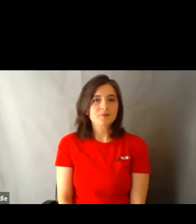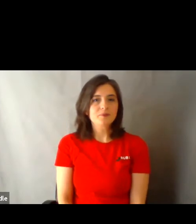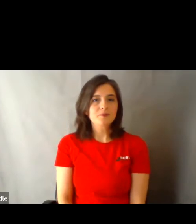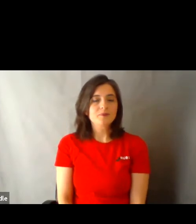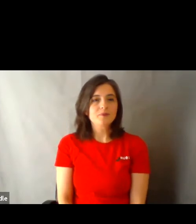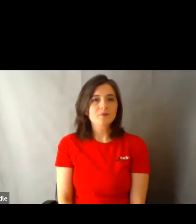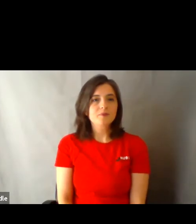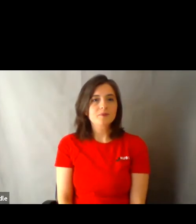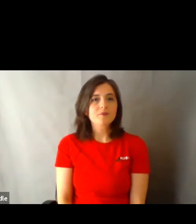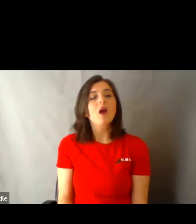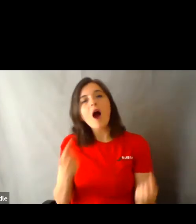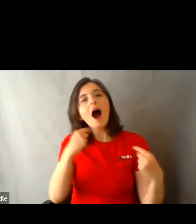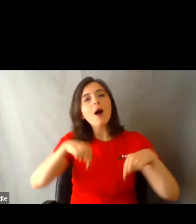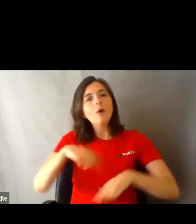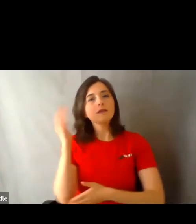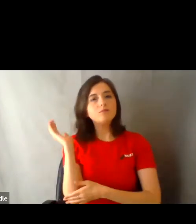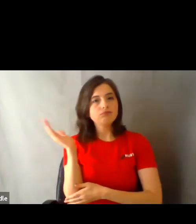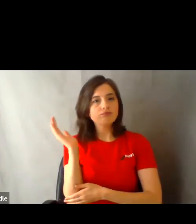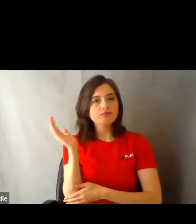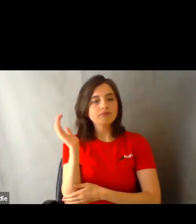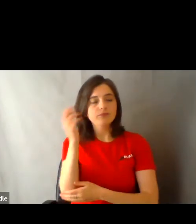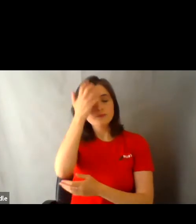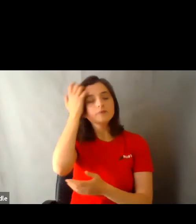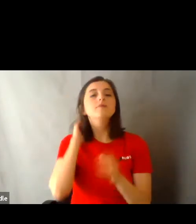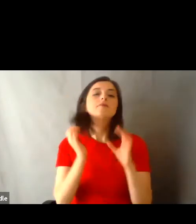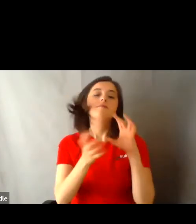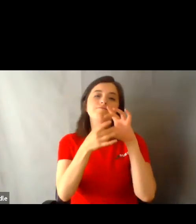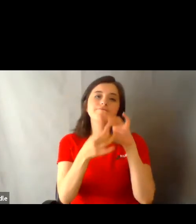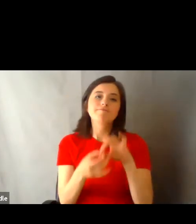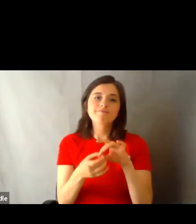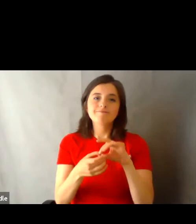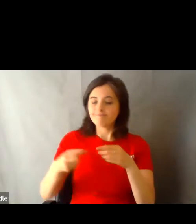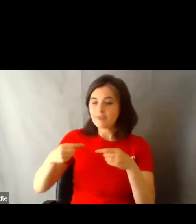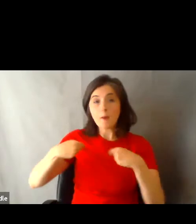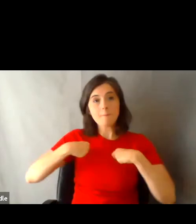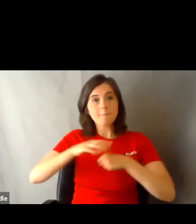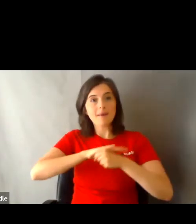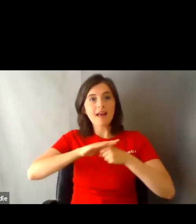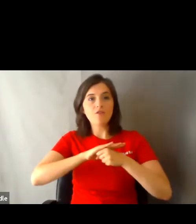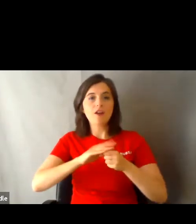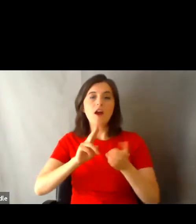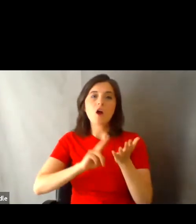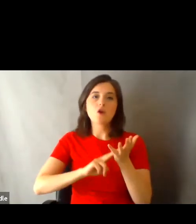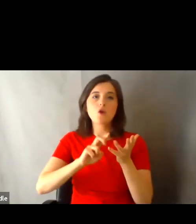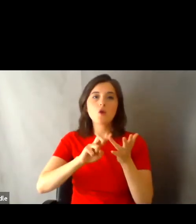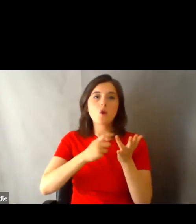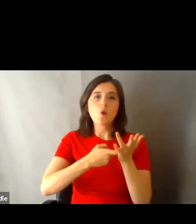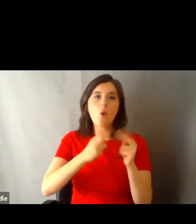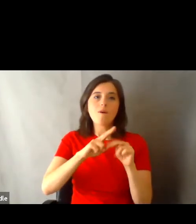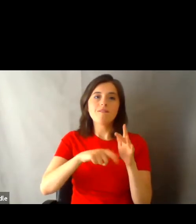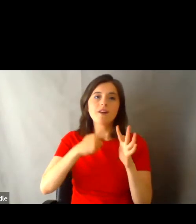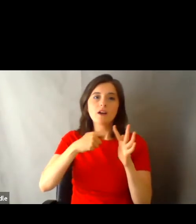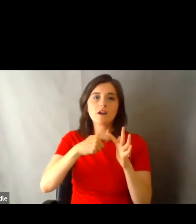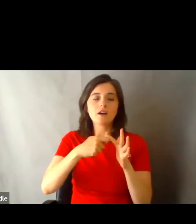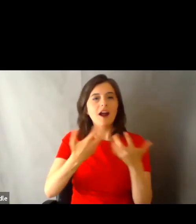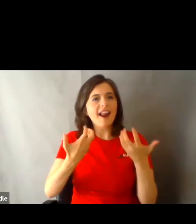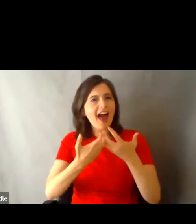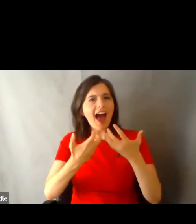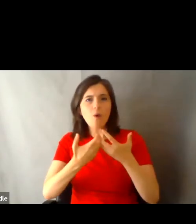going to speak about what we've done in Norfolk and how we've